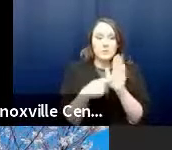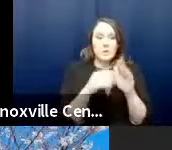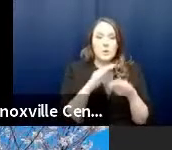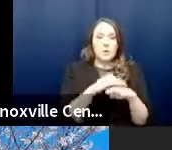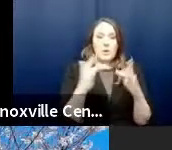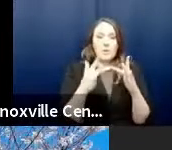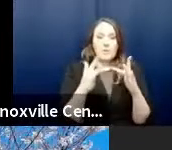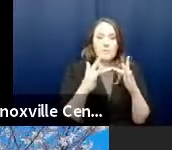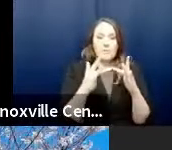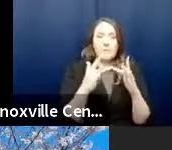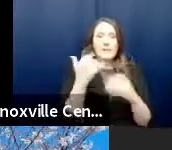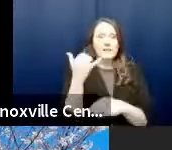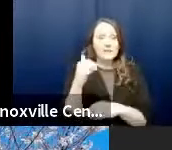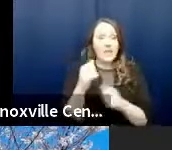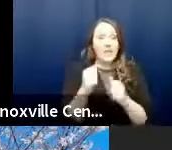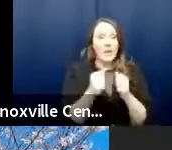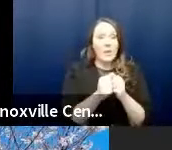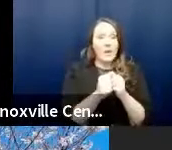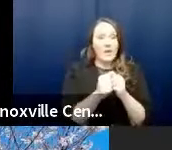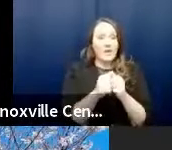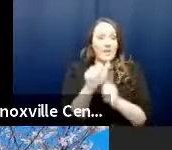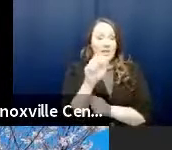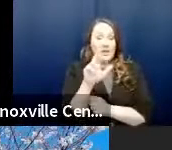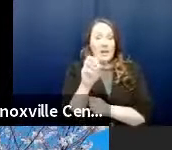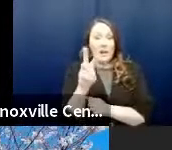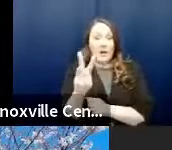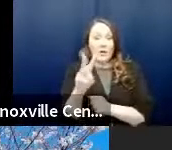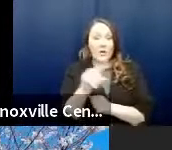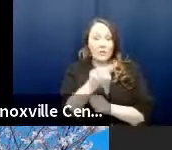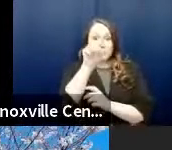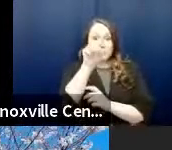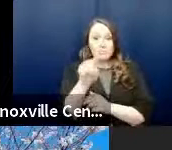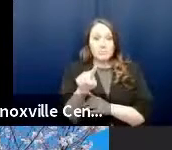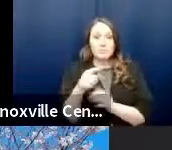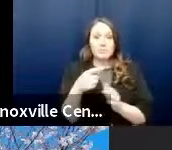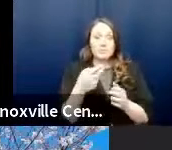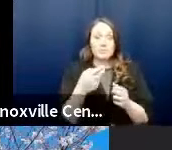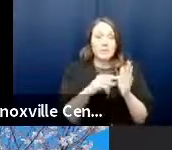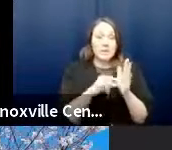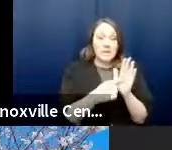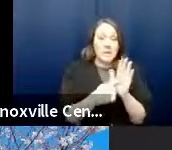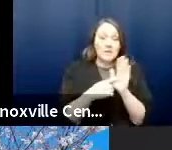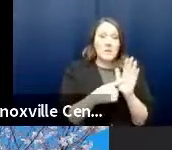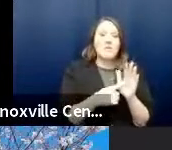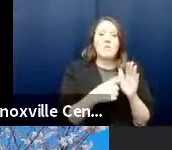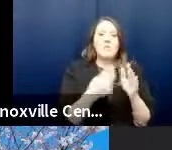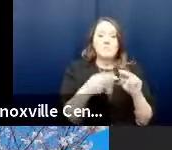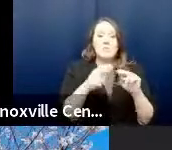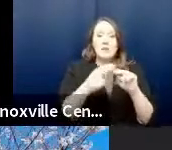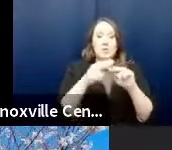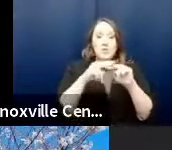yellow with an upwards arrow indicating rising numbers. And just to point out, I think we're at